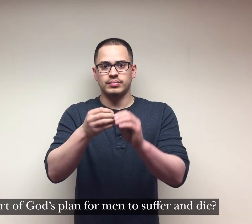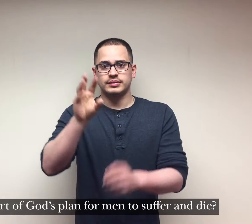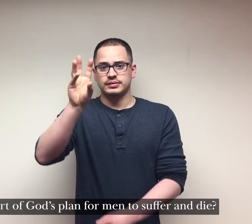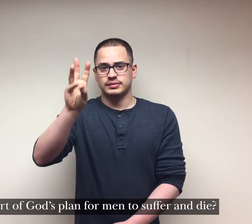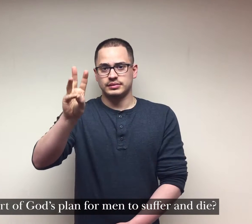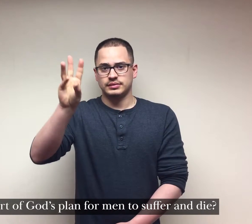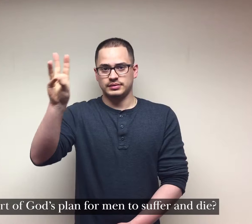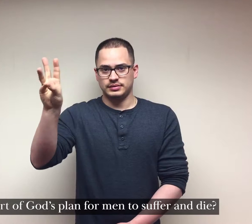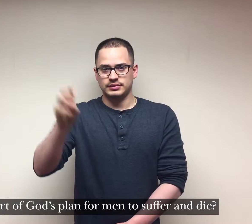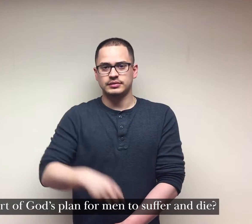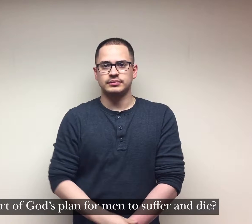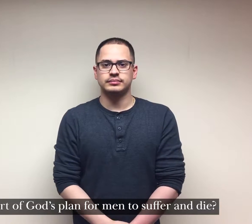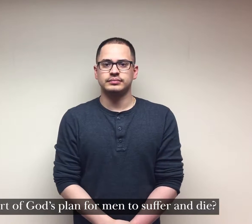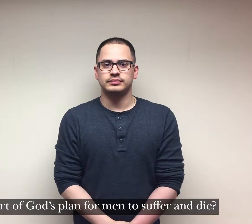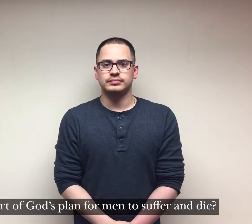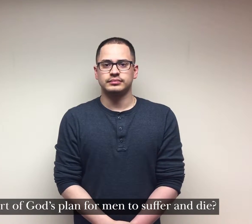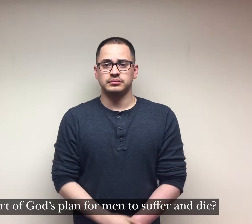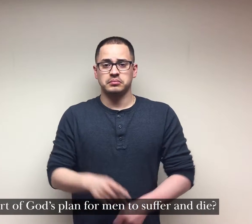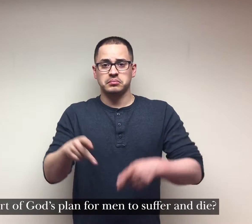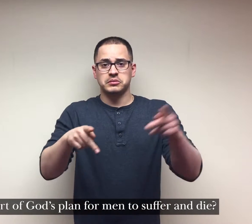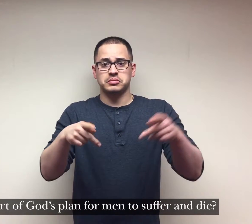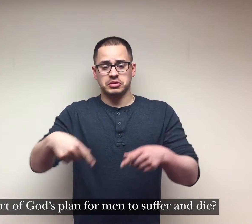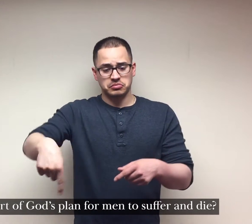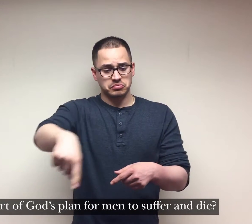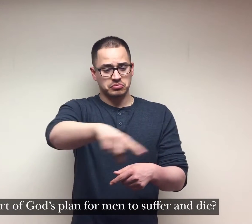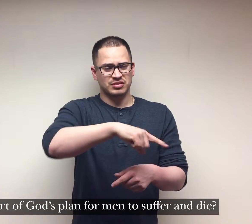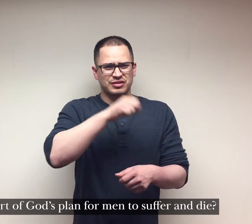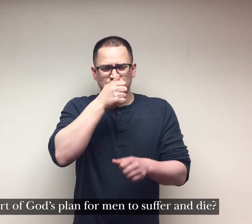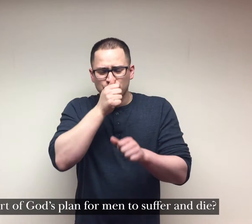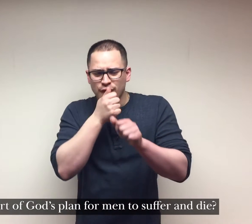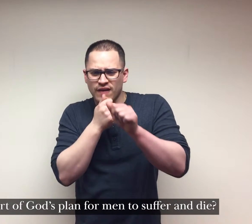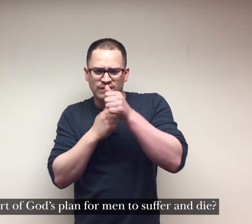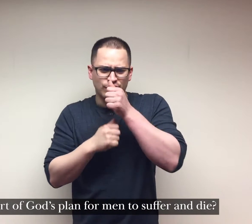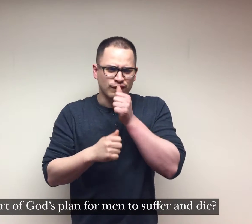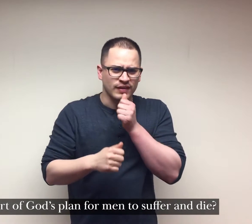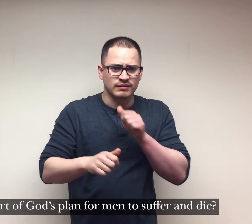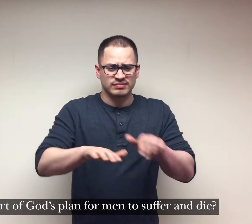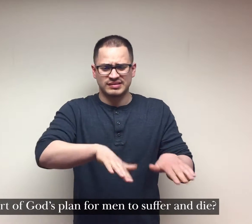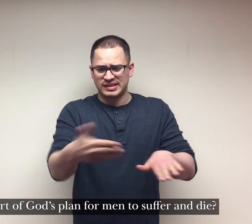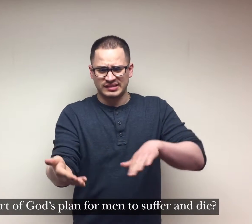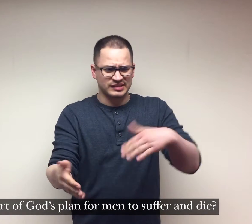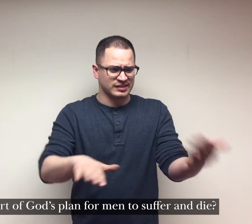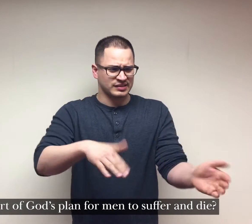Question 66. Was it part of God's plan for men to suffer and die?